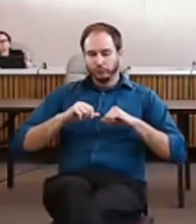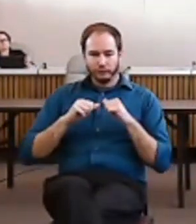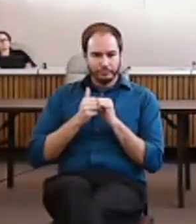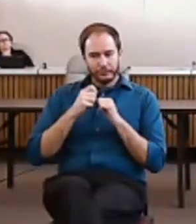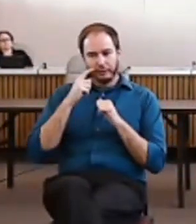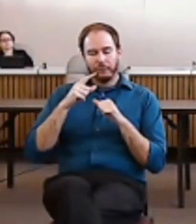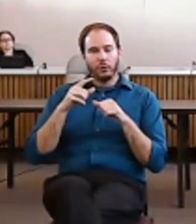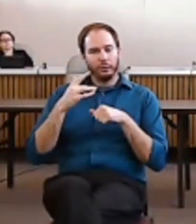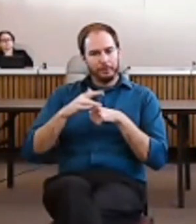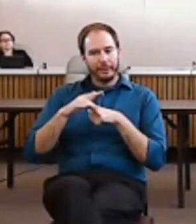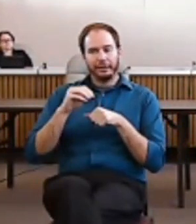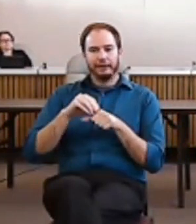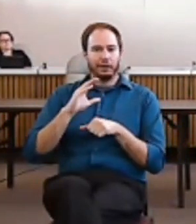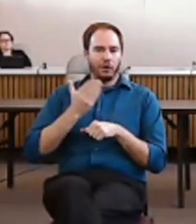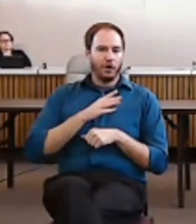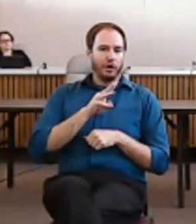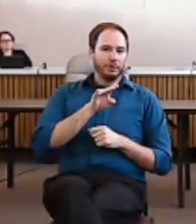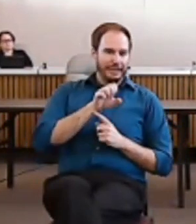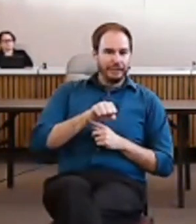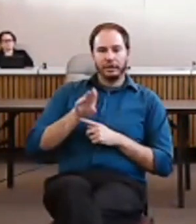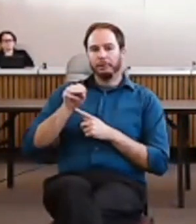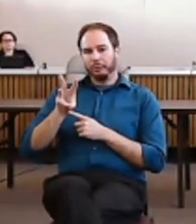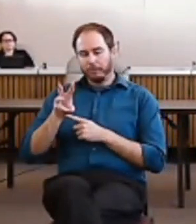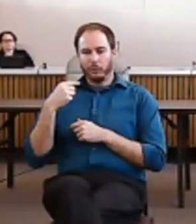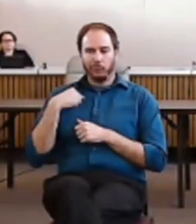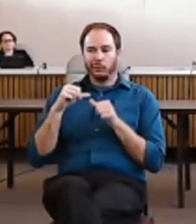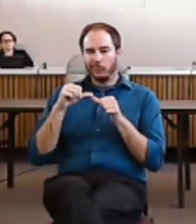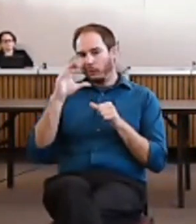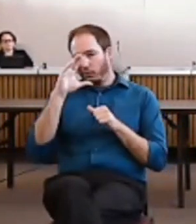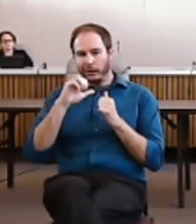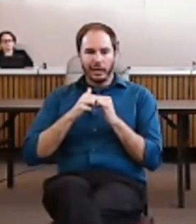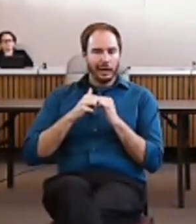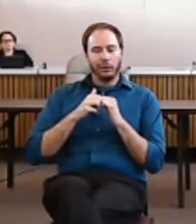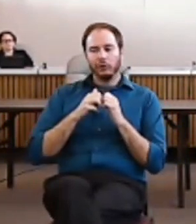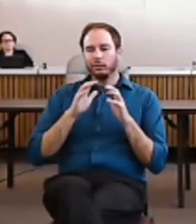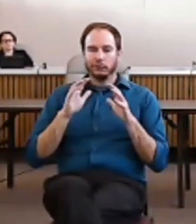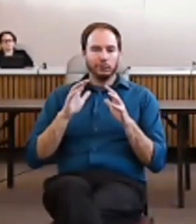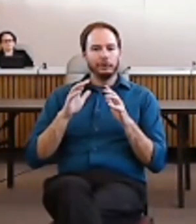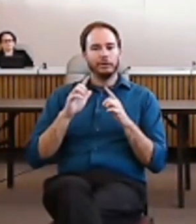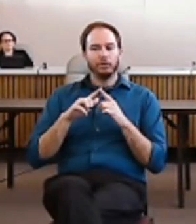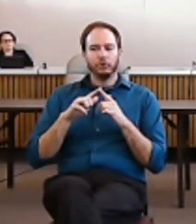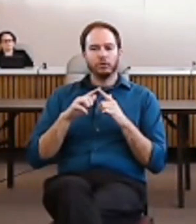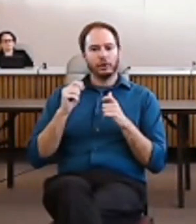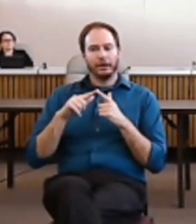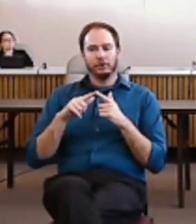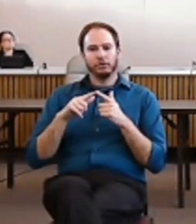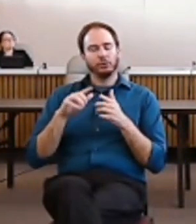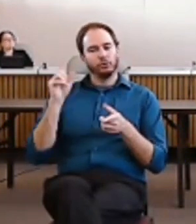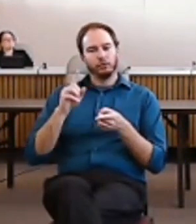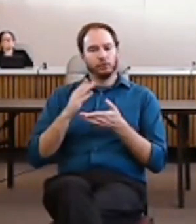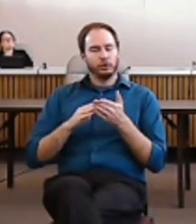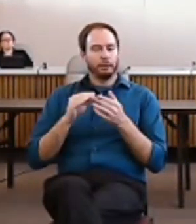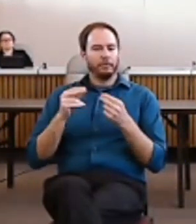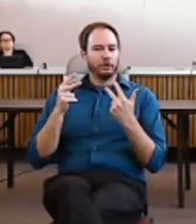Mercedes and BMW dealerships, we're constantly looking at ways that we can kind of offload some of that traffic.